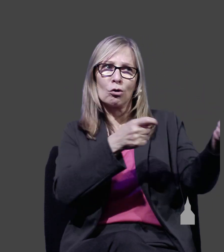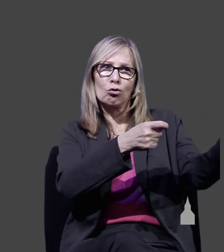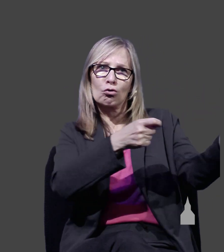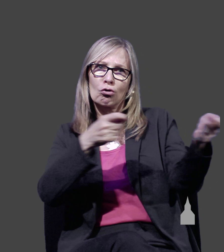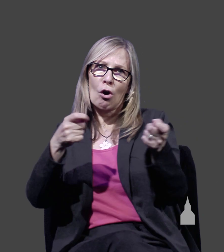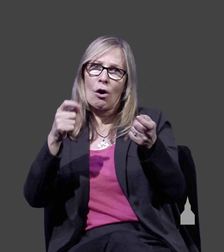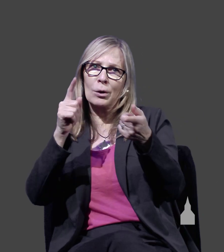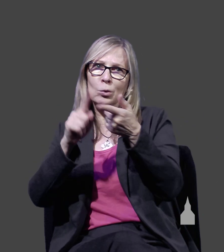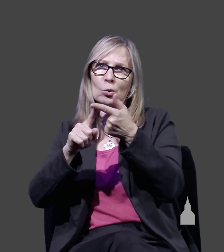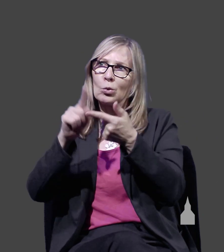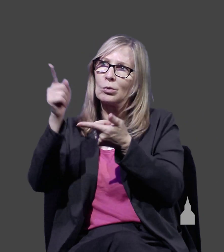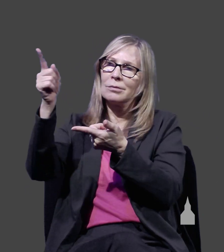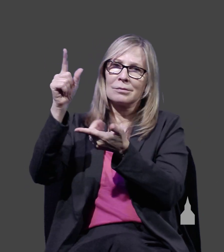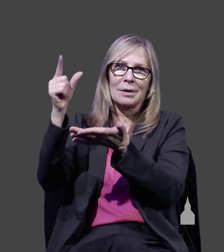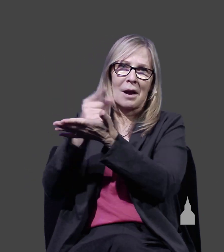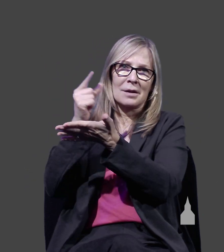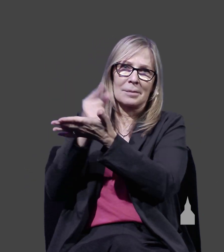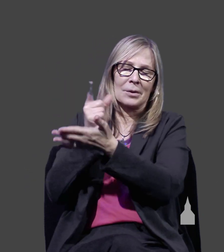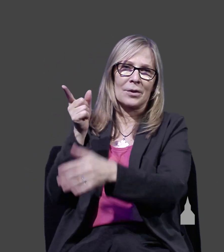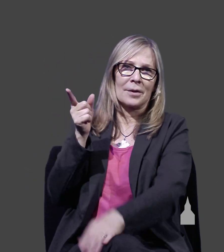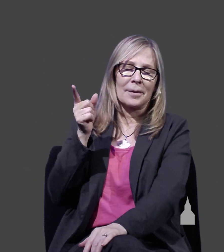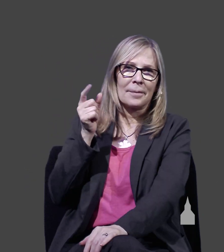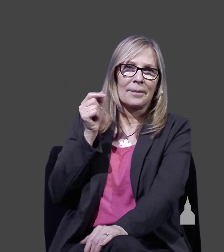to the gospel.